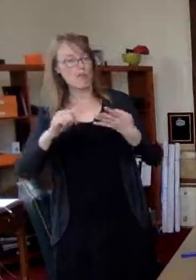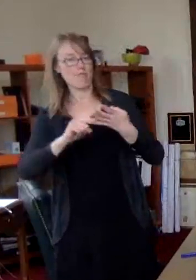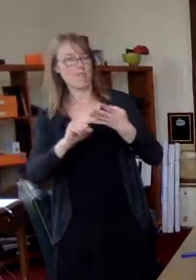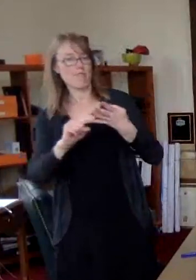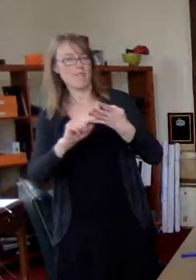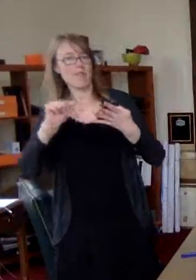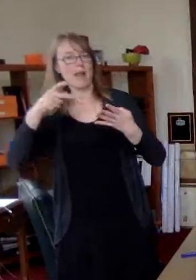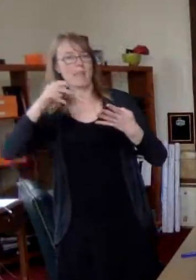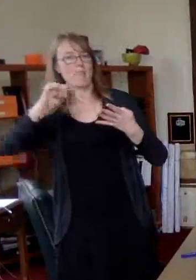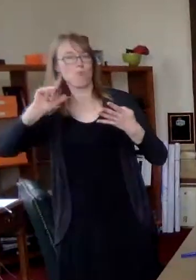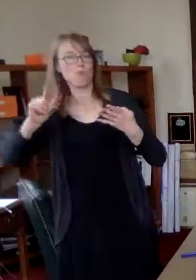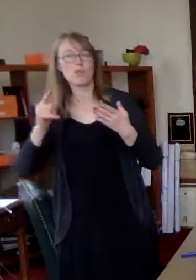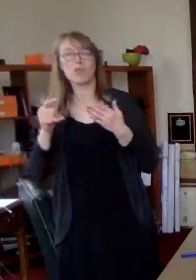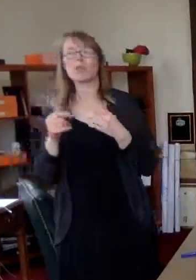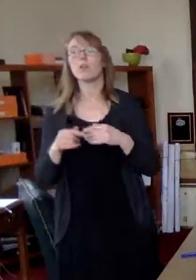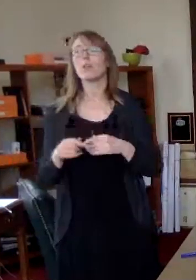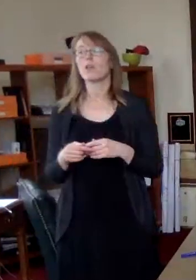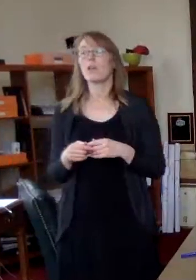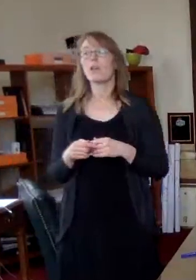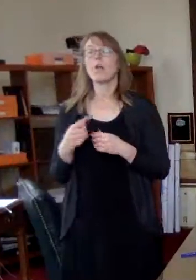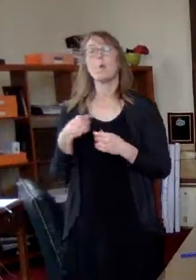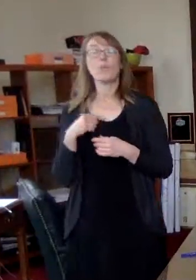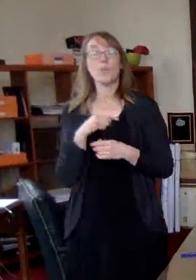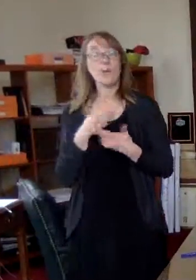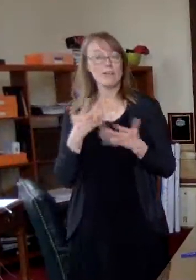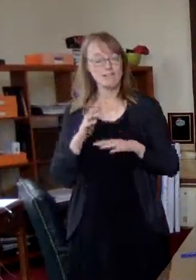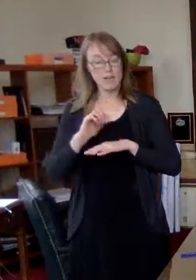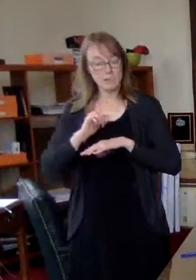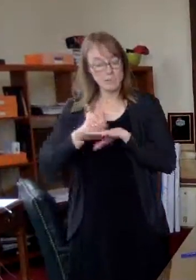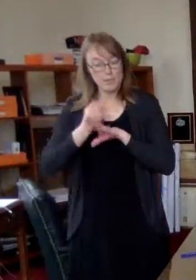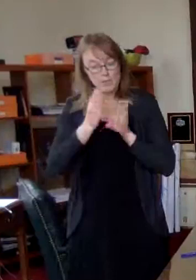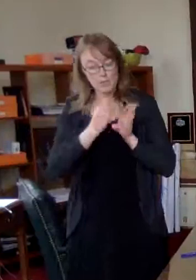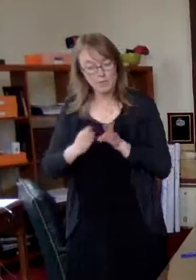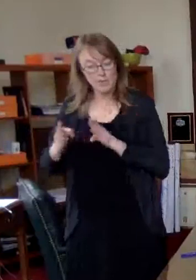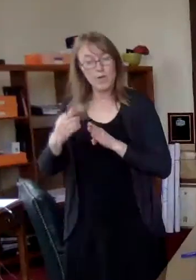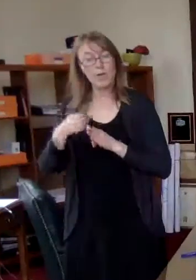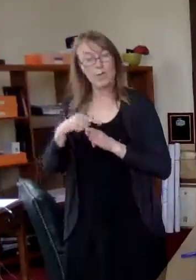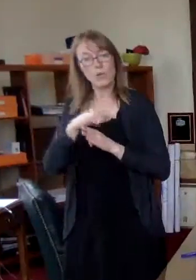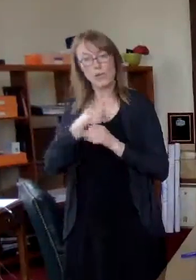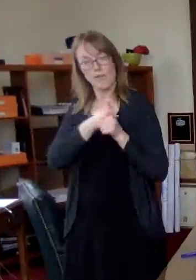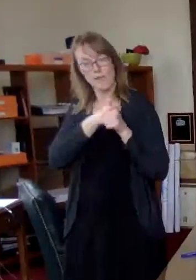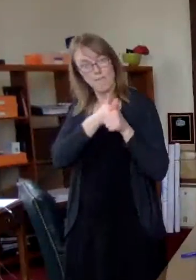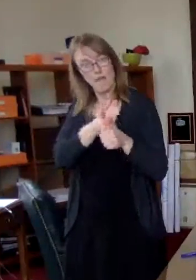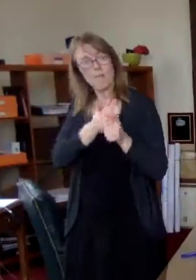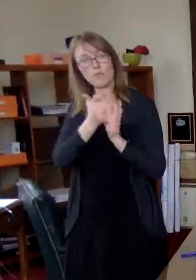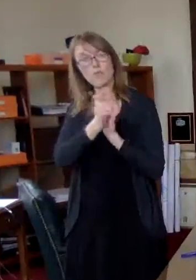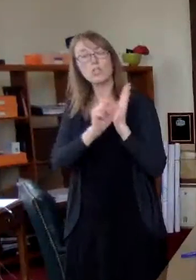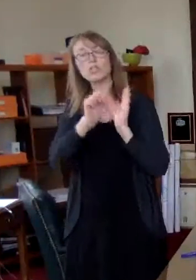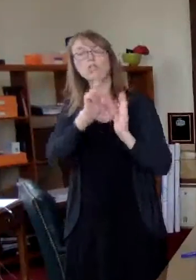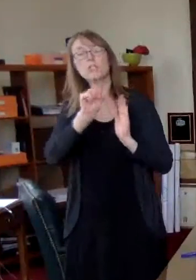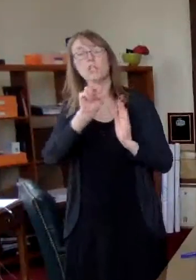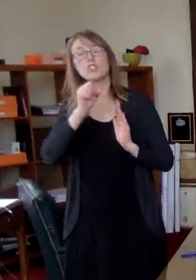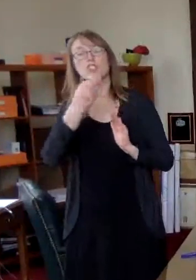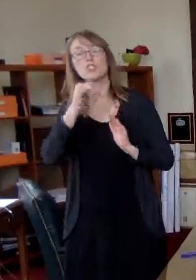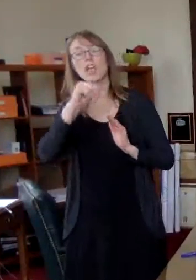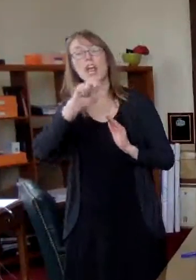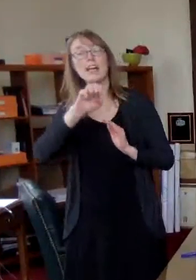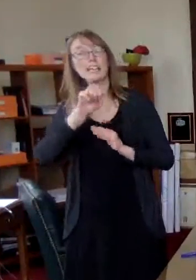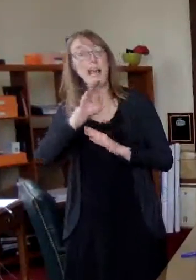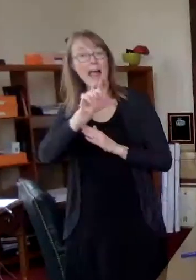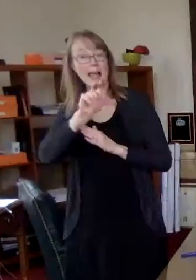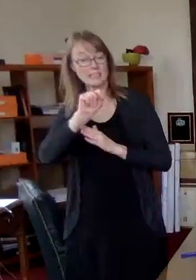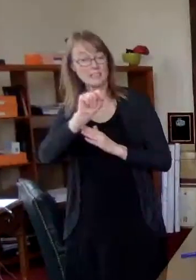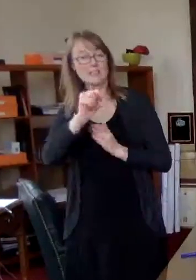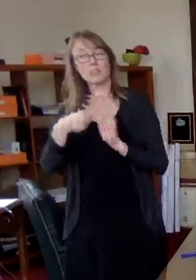board, we have a methodology now where we can comply with the Sunshine Act and make it available to the public,